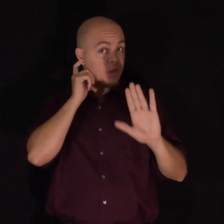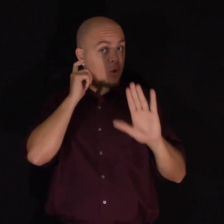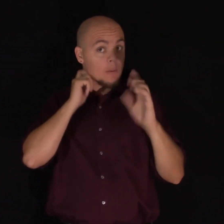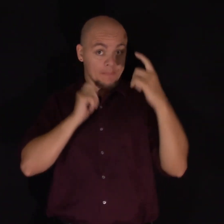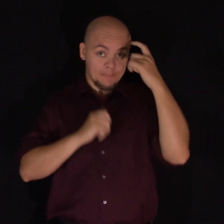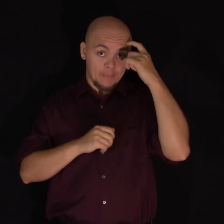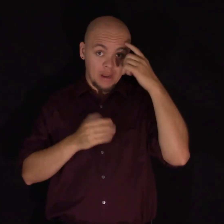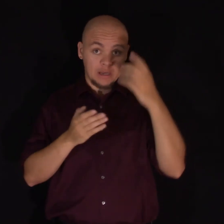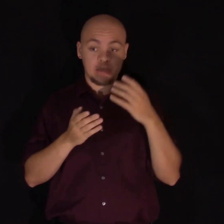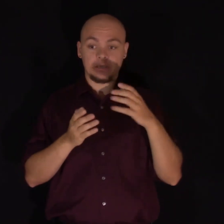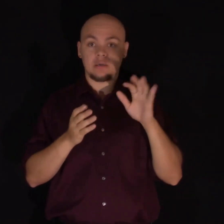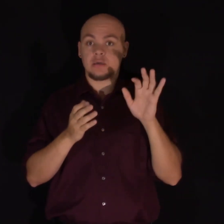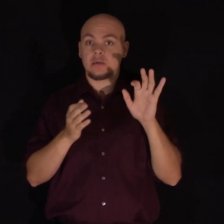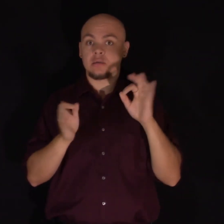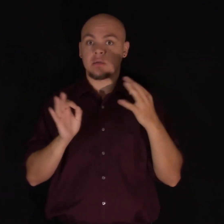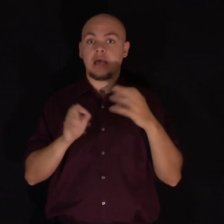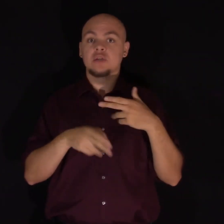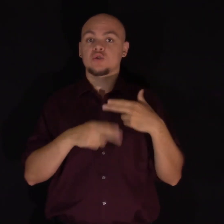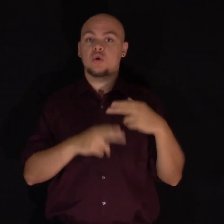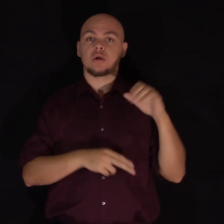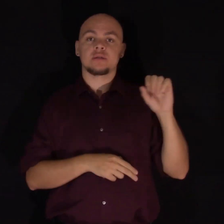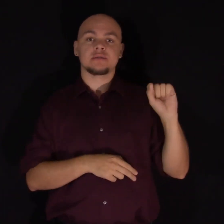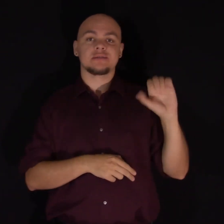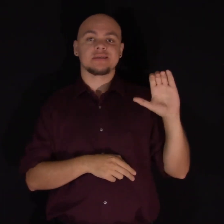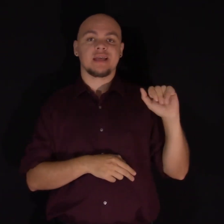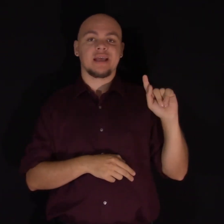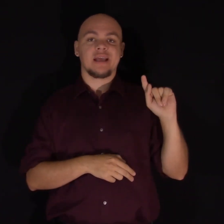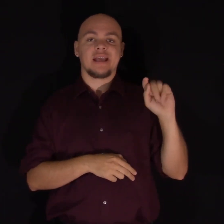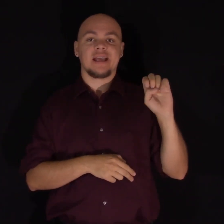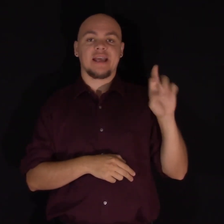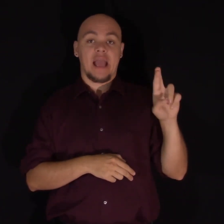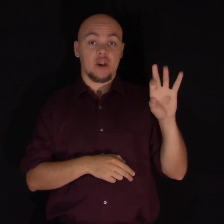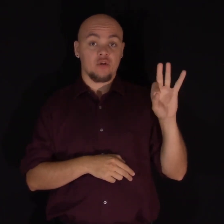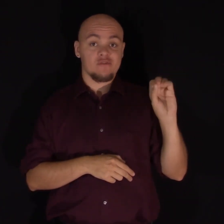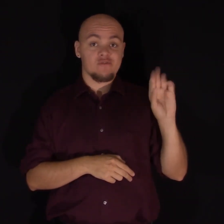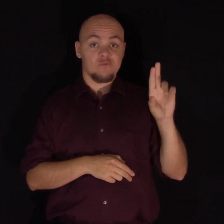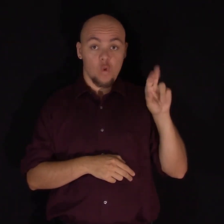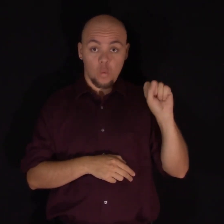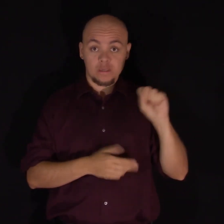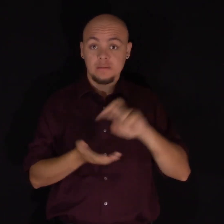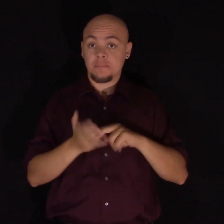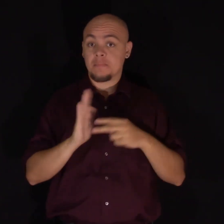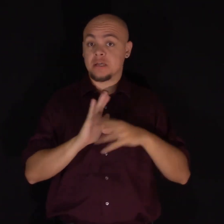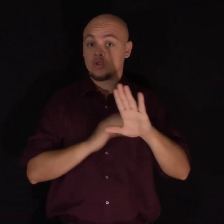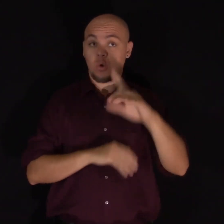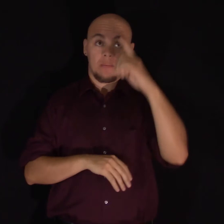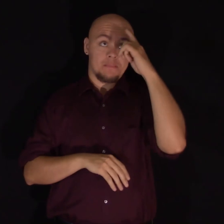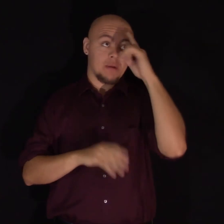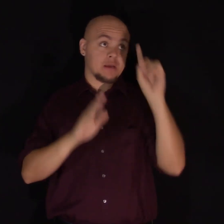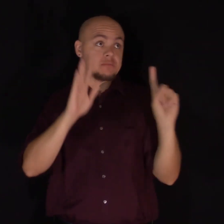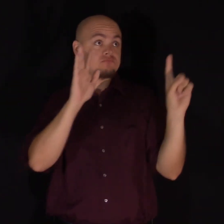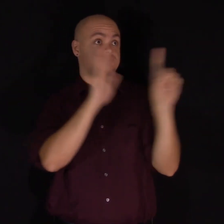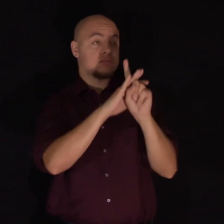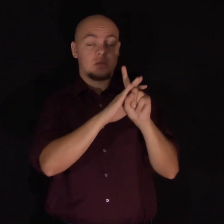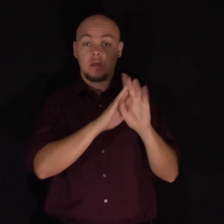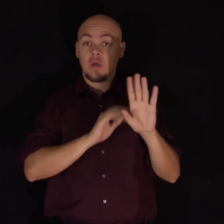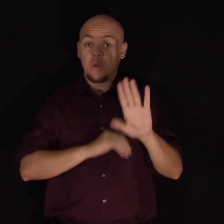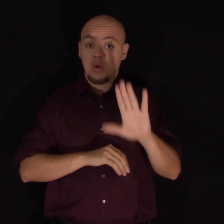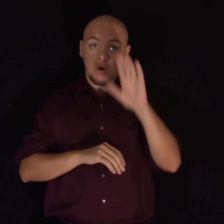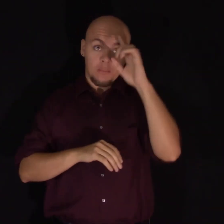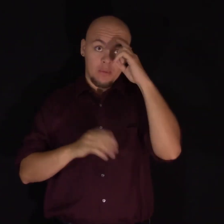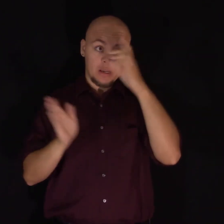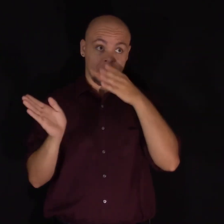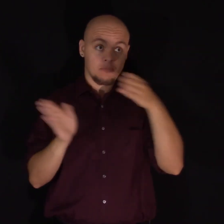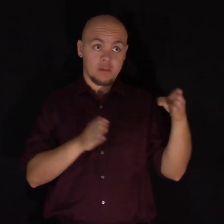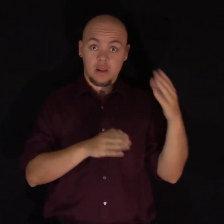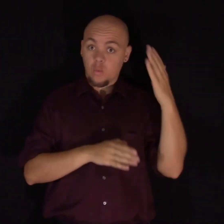I call this mode scatter focus. And the research shows that it lets our mind come up with ideas. It lets our mind plan because of where